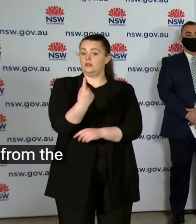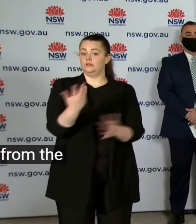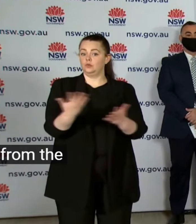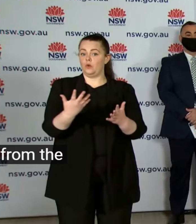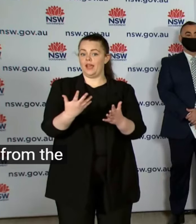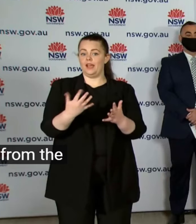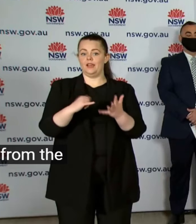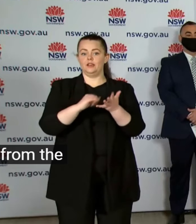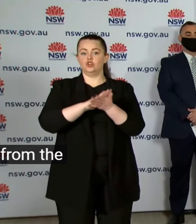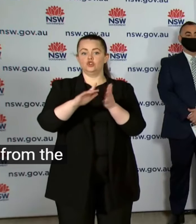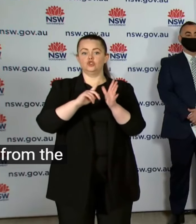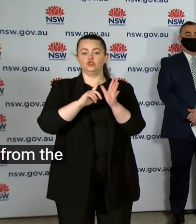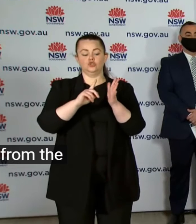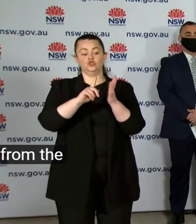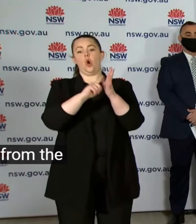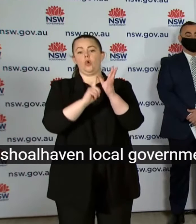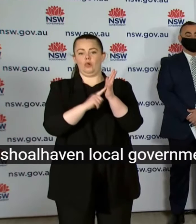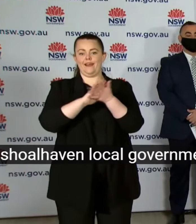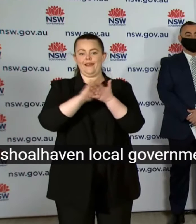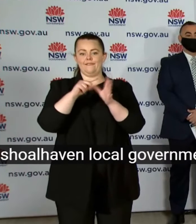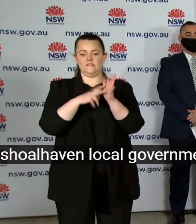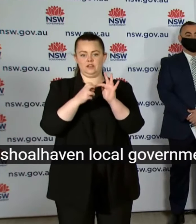the Shoalhaven local government area.